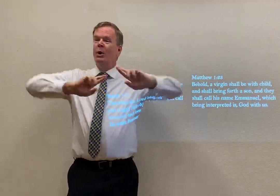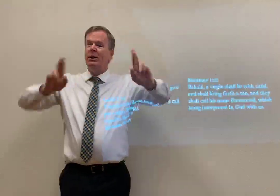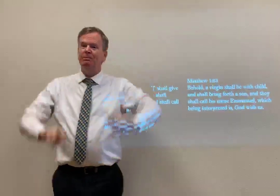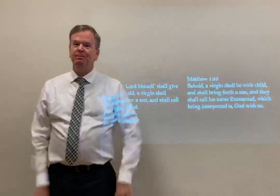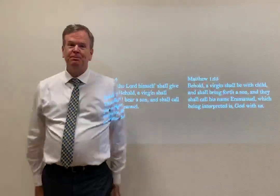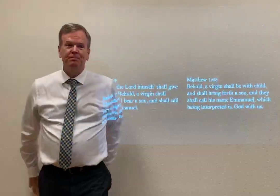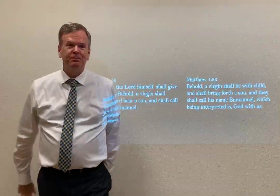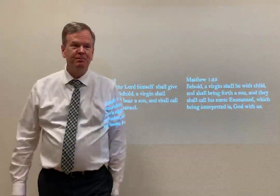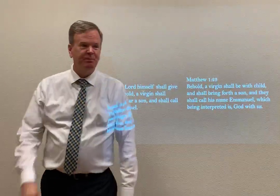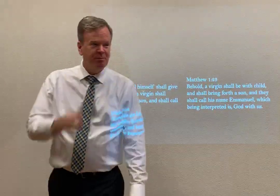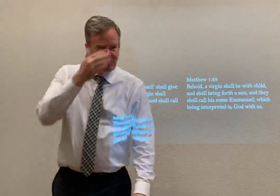All right, you ready?